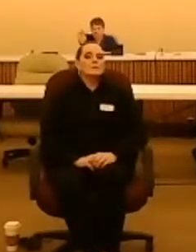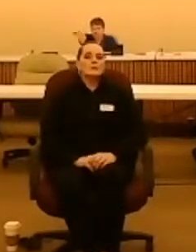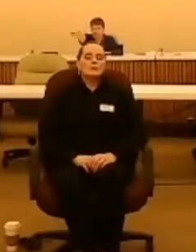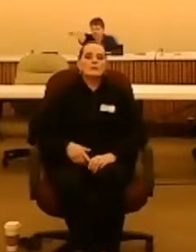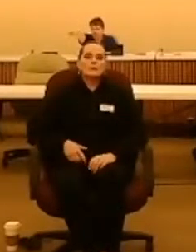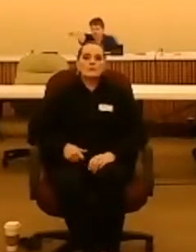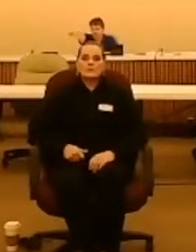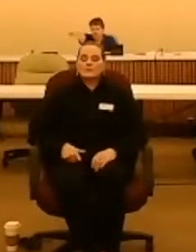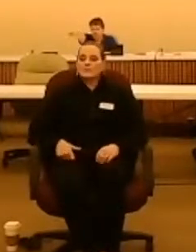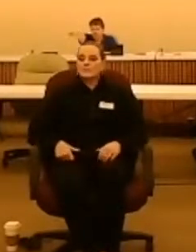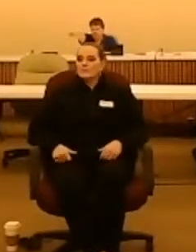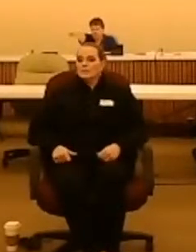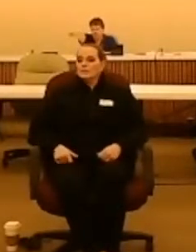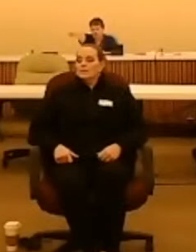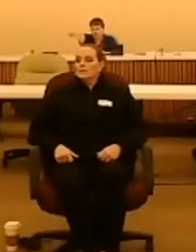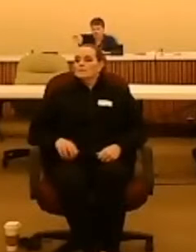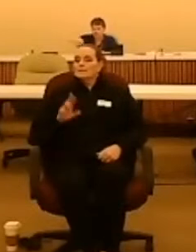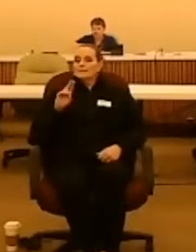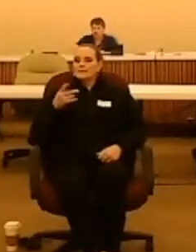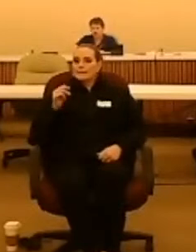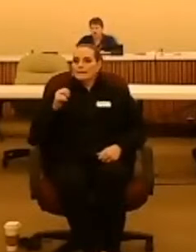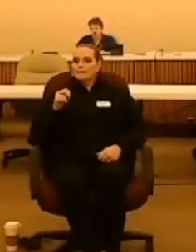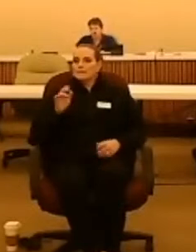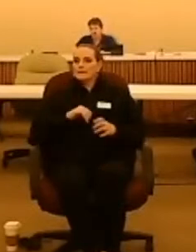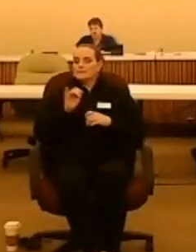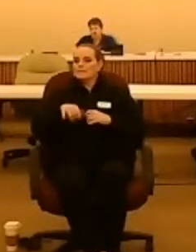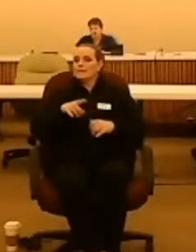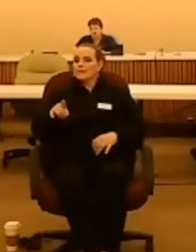can stay where they're at, come to the microphone at the table.